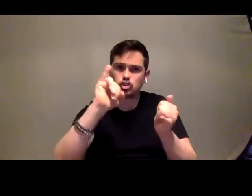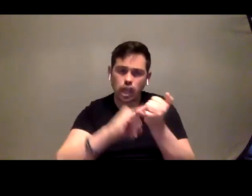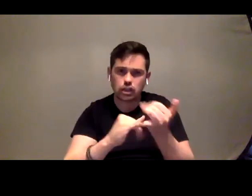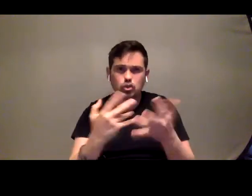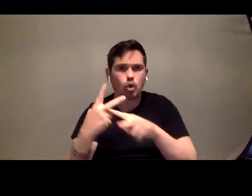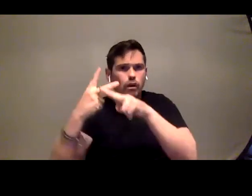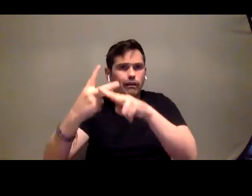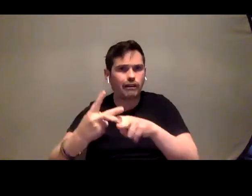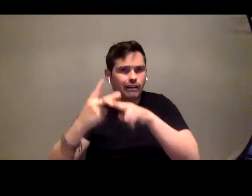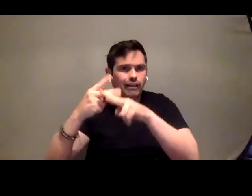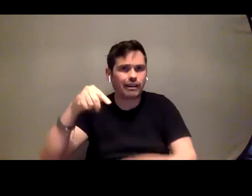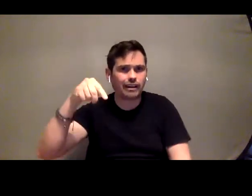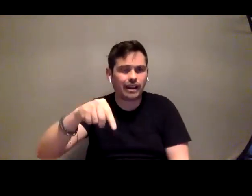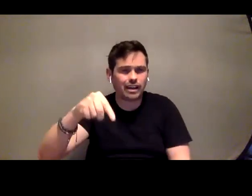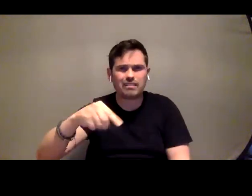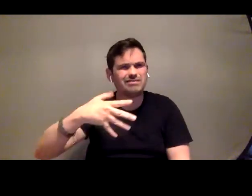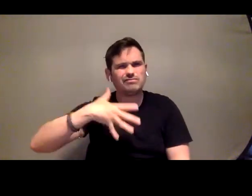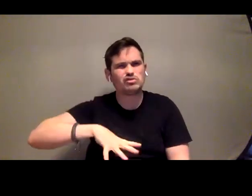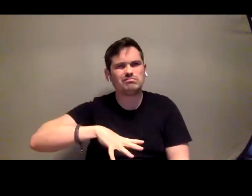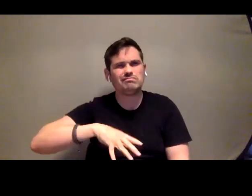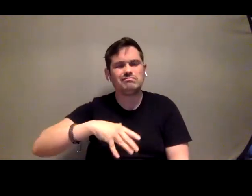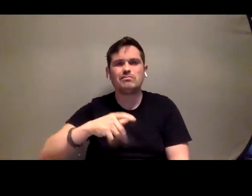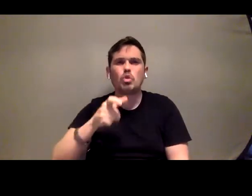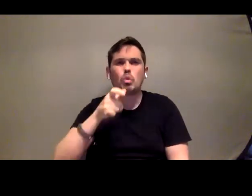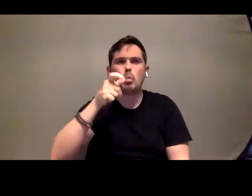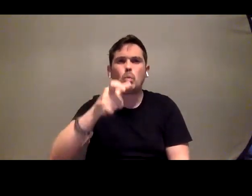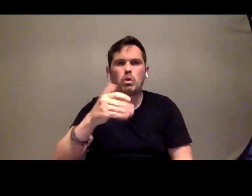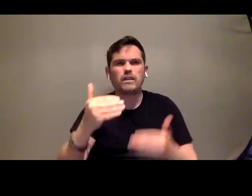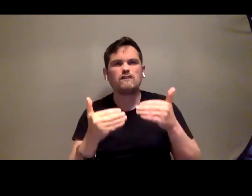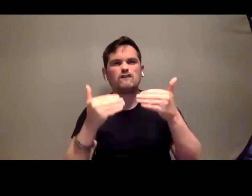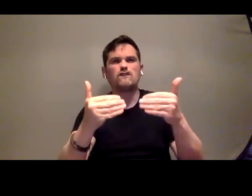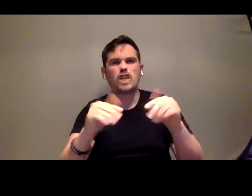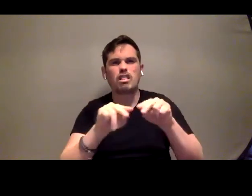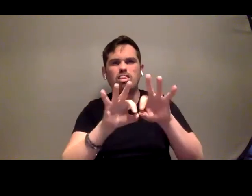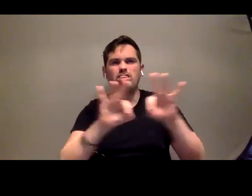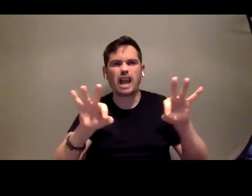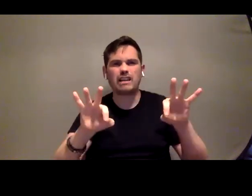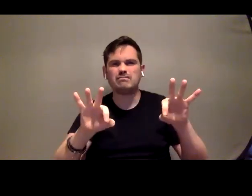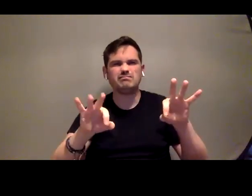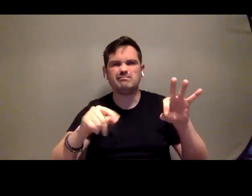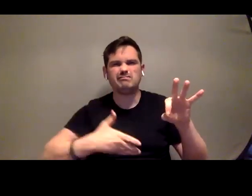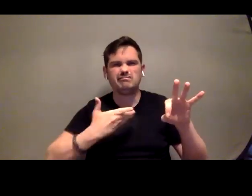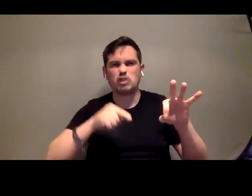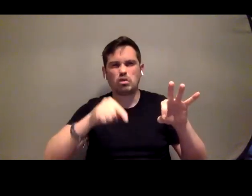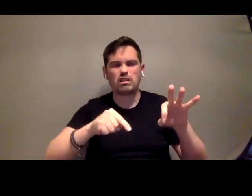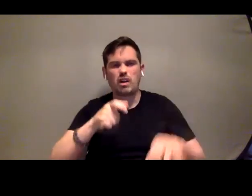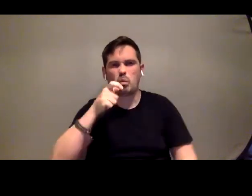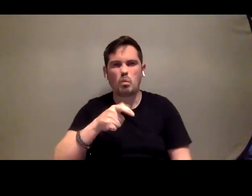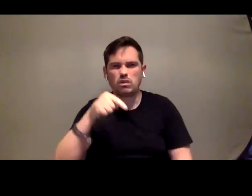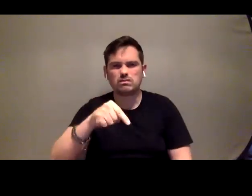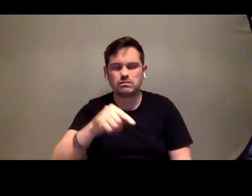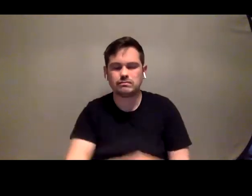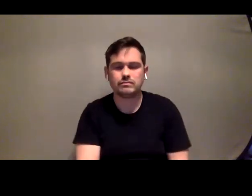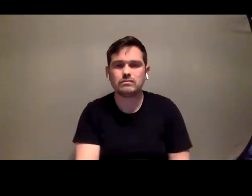really like this term frontline for the things it kind of implies, the people working on the direct response. We need to support